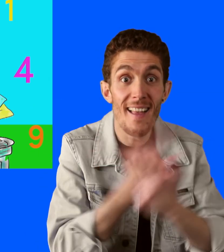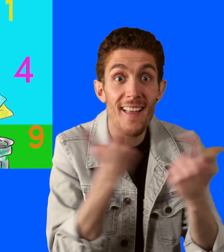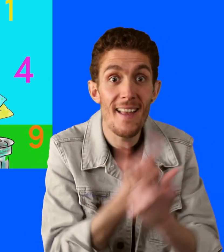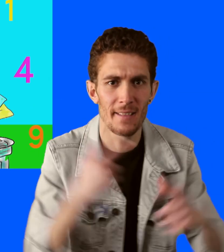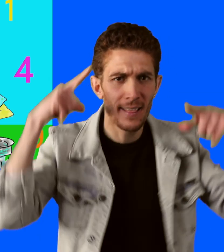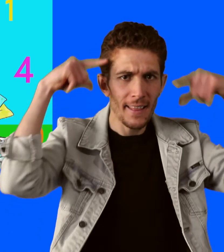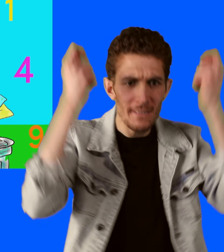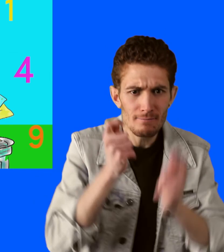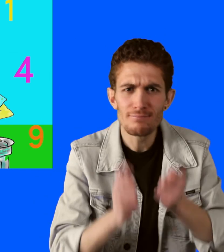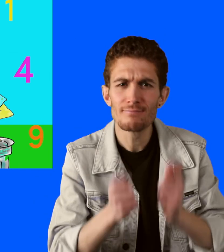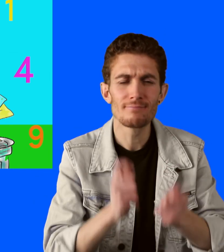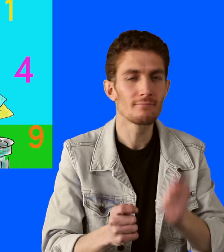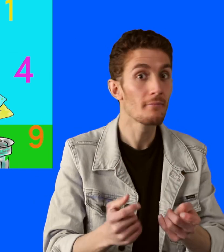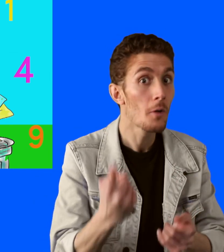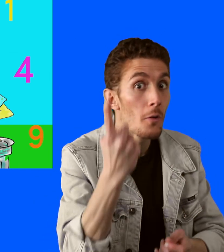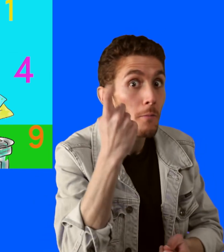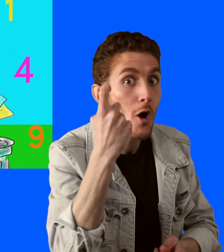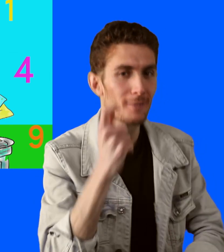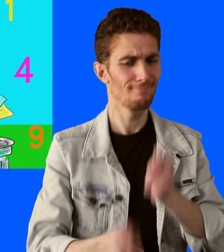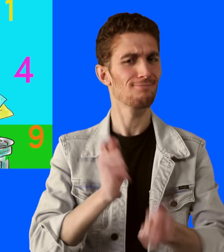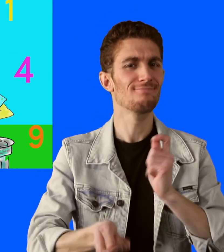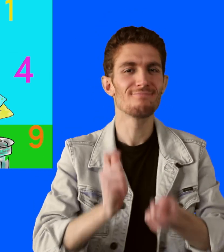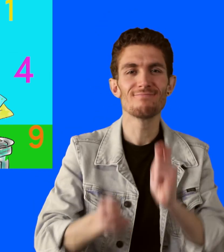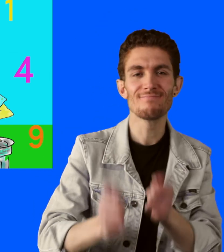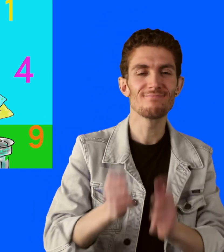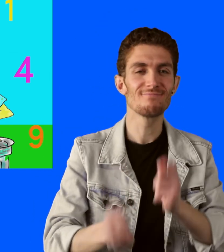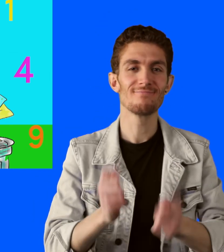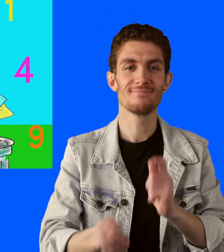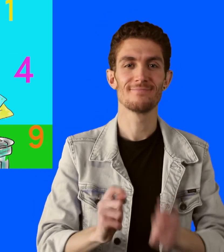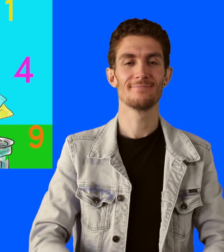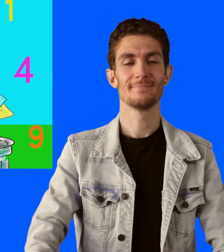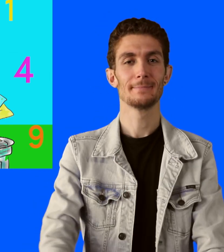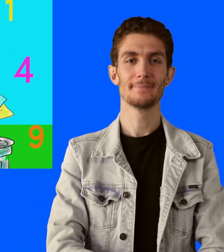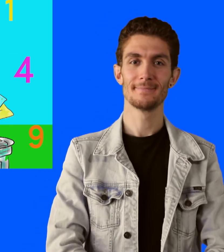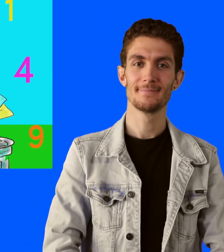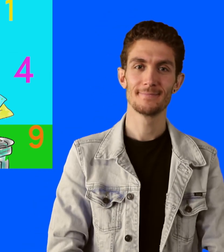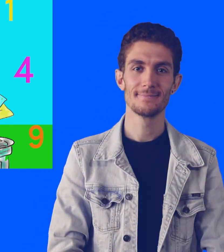they all laughed and played ella's tune one more time